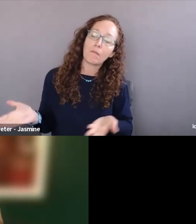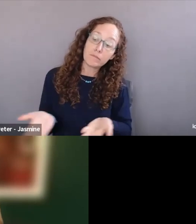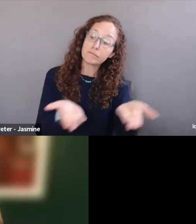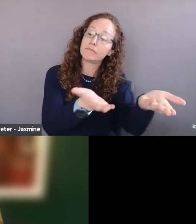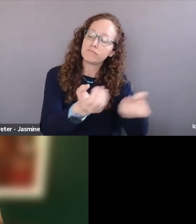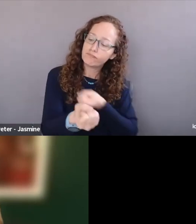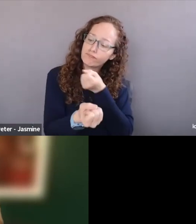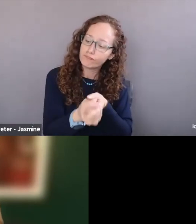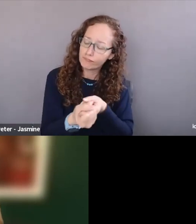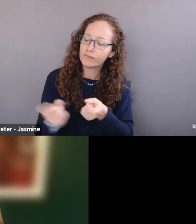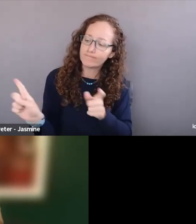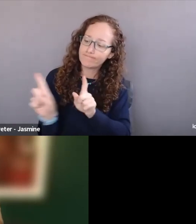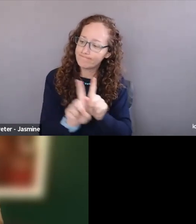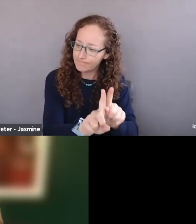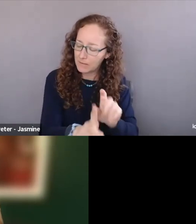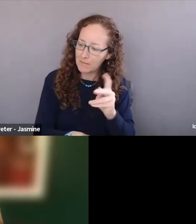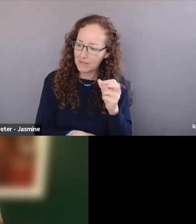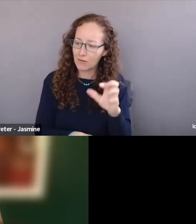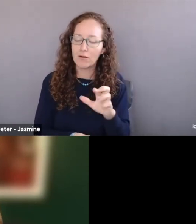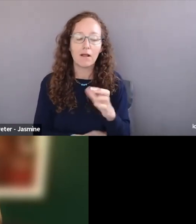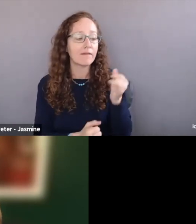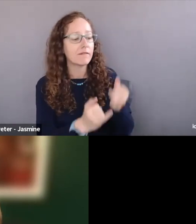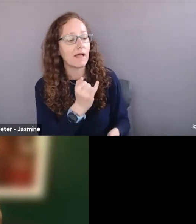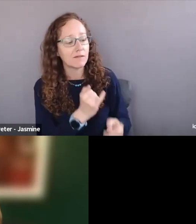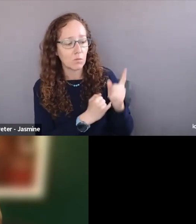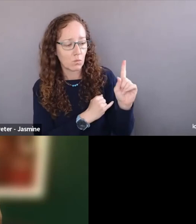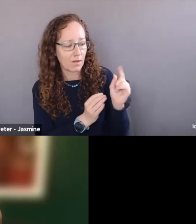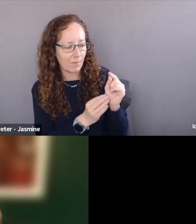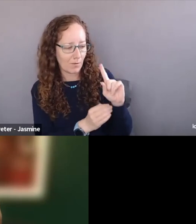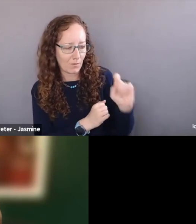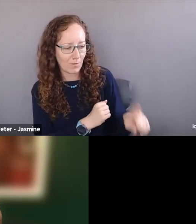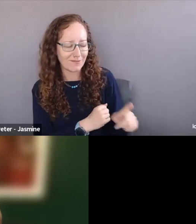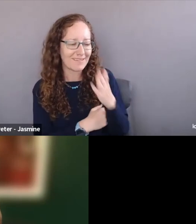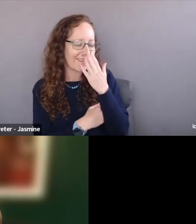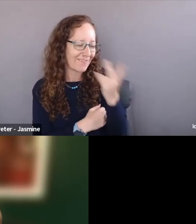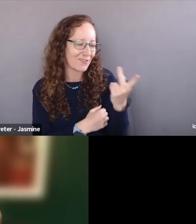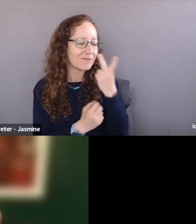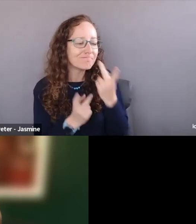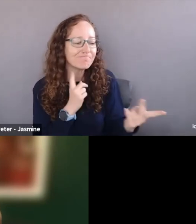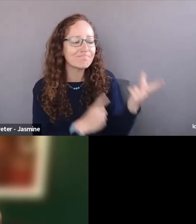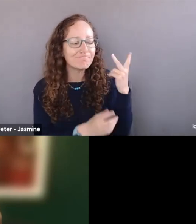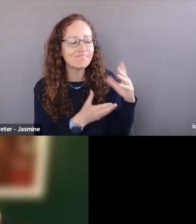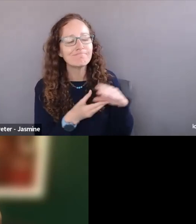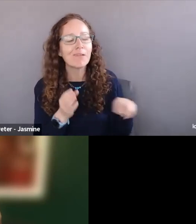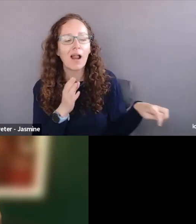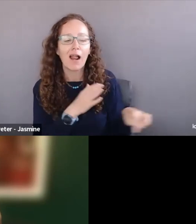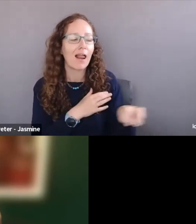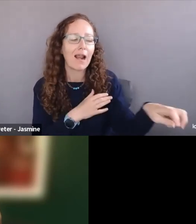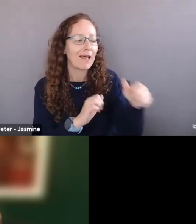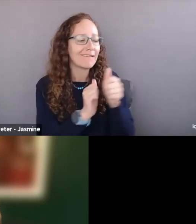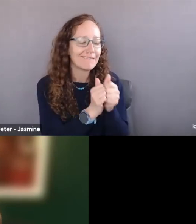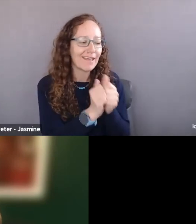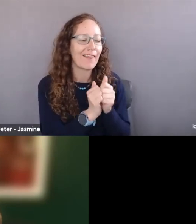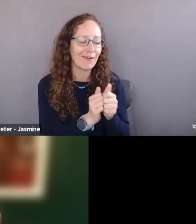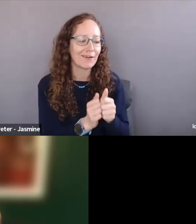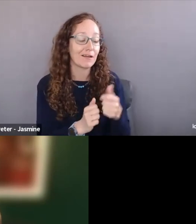and thank you for going down memory lane with me and living in those times together. I find the green space to be